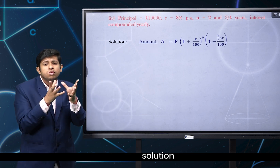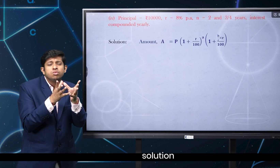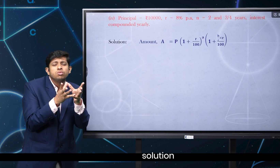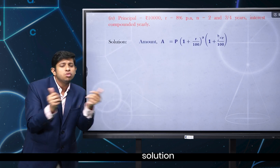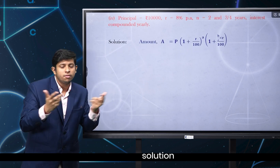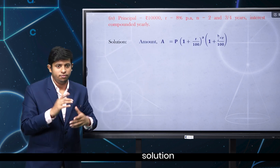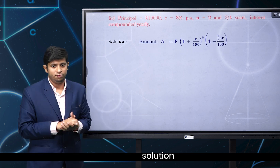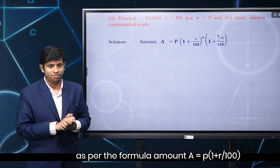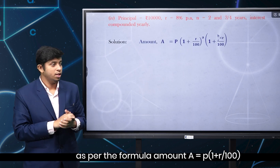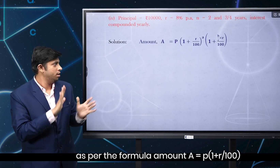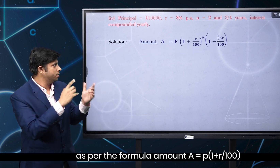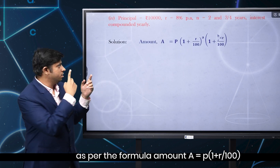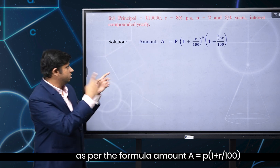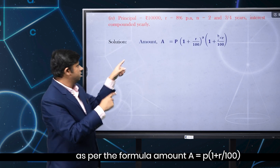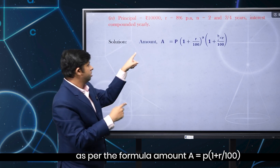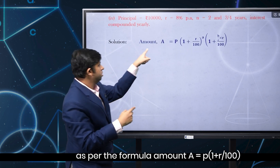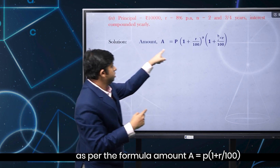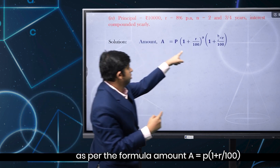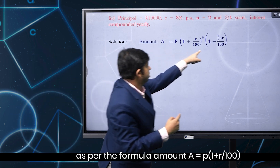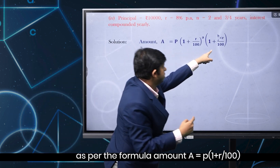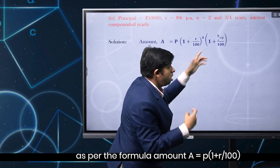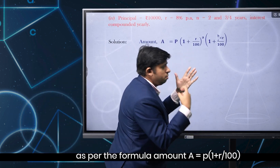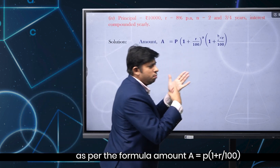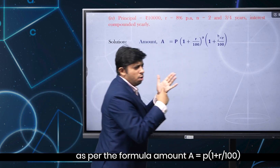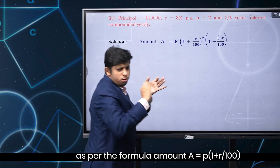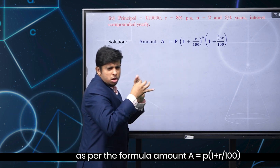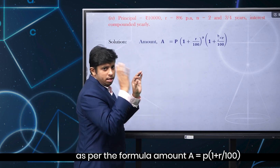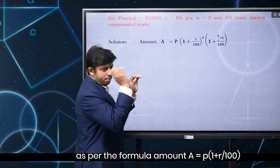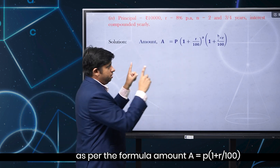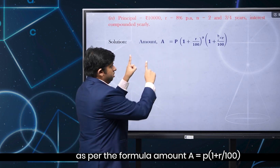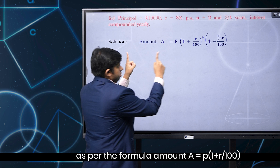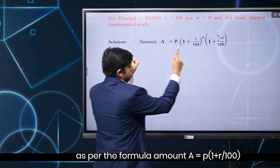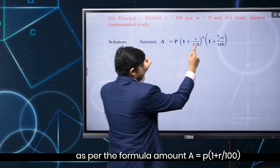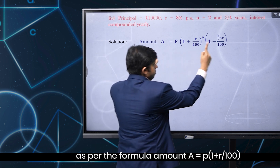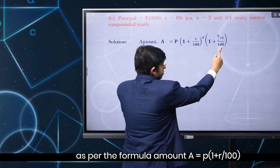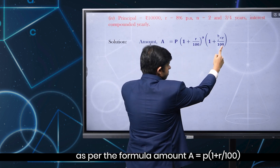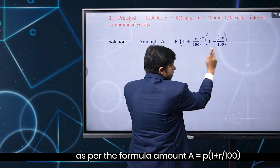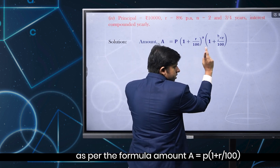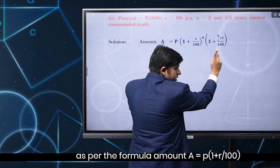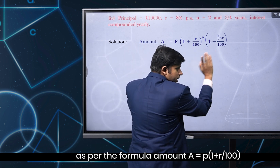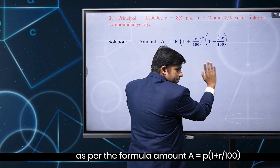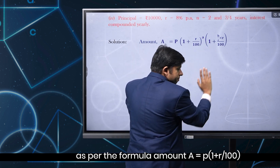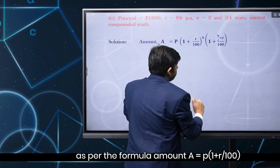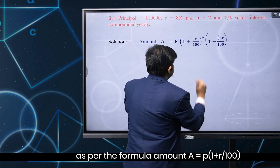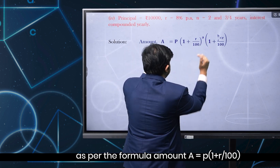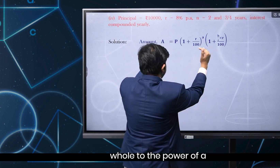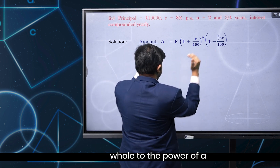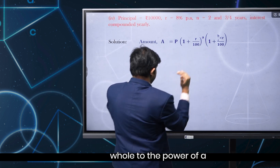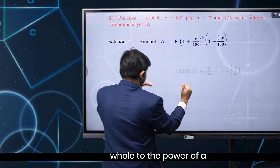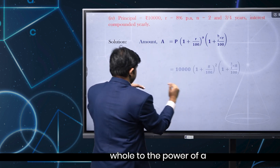Solution. As per the formula, amount A equals to P of 1 plus R by 100 whole to the power of A